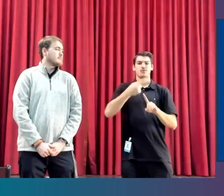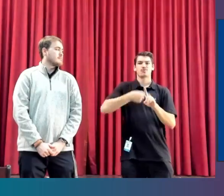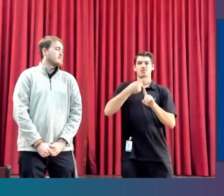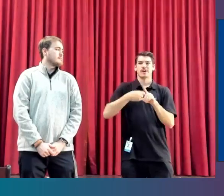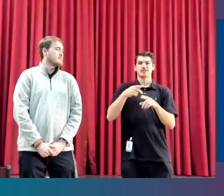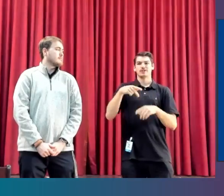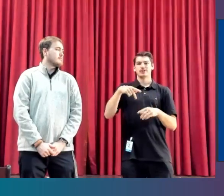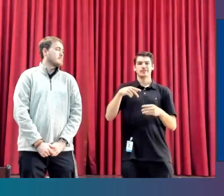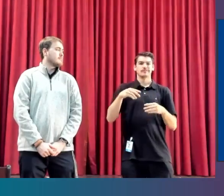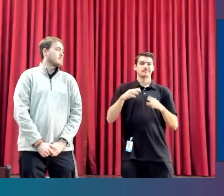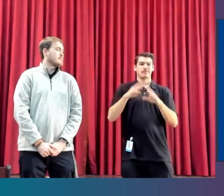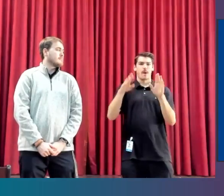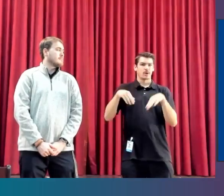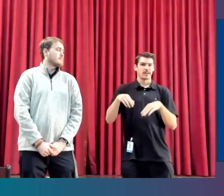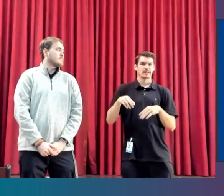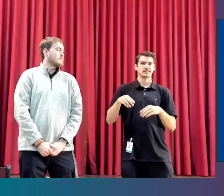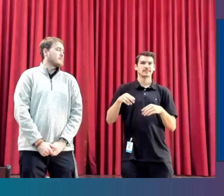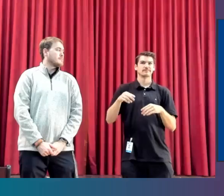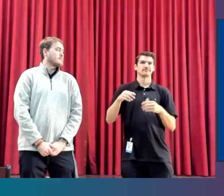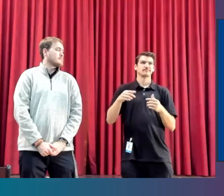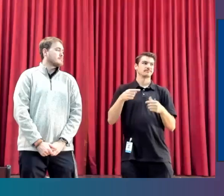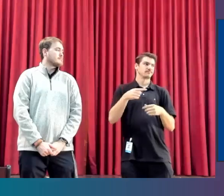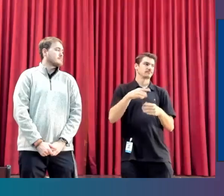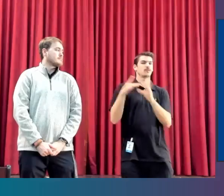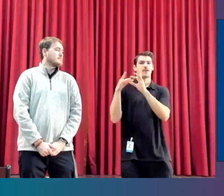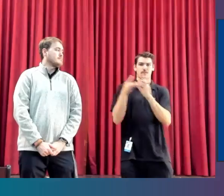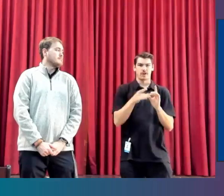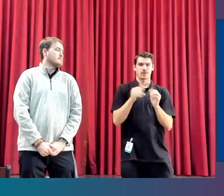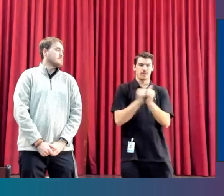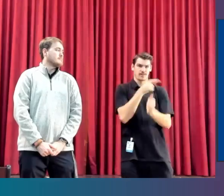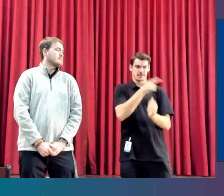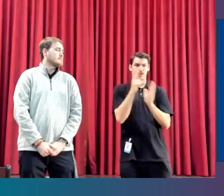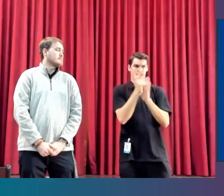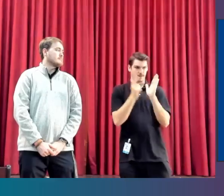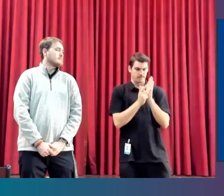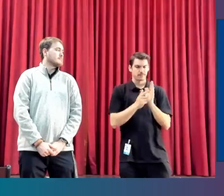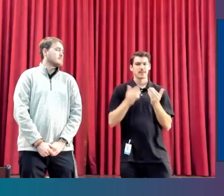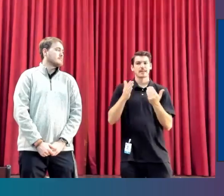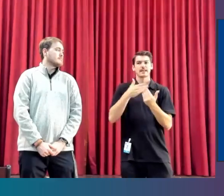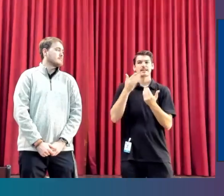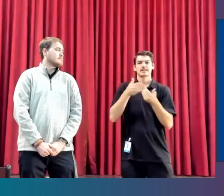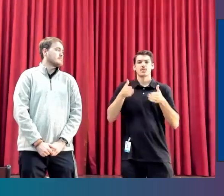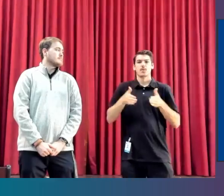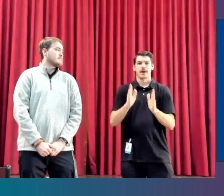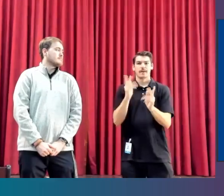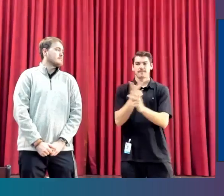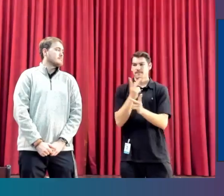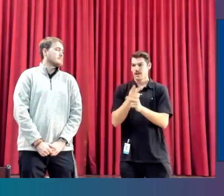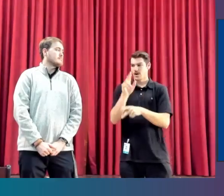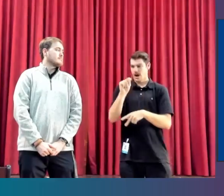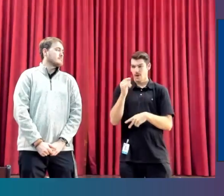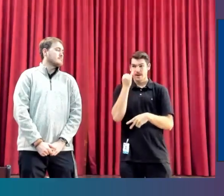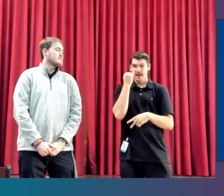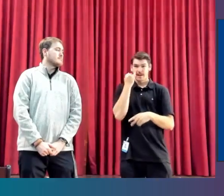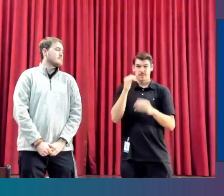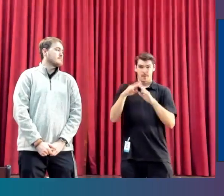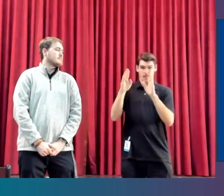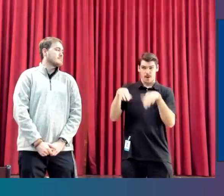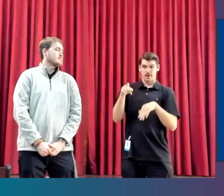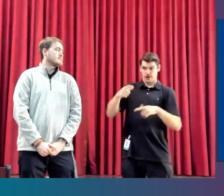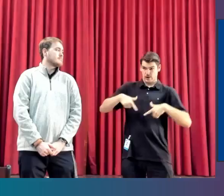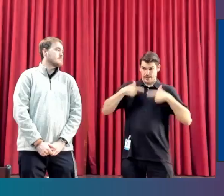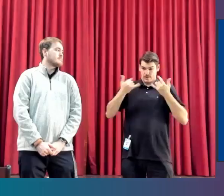the city of LA fall under this law, okay? An easy way to figure out if the property you're living